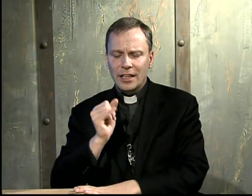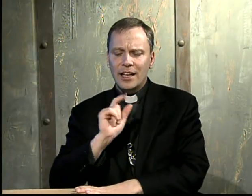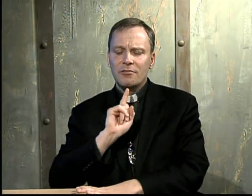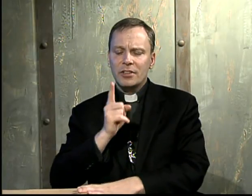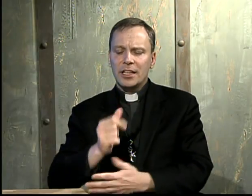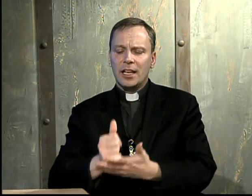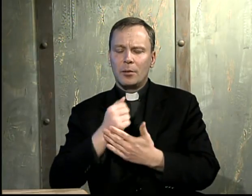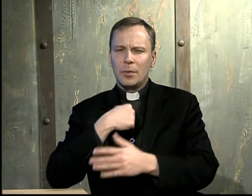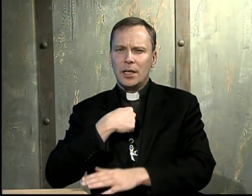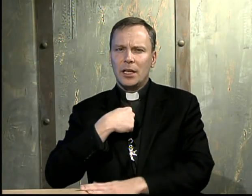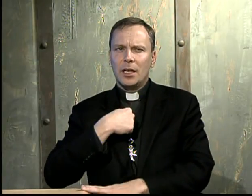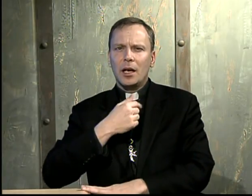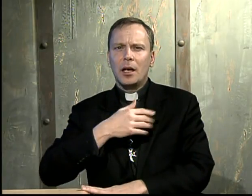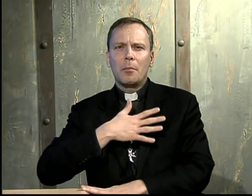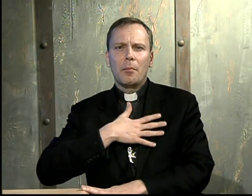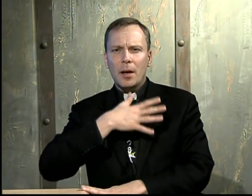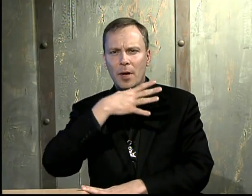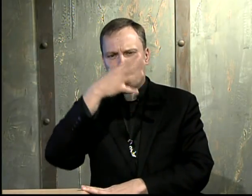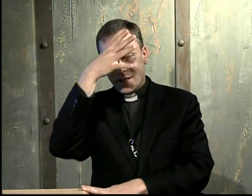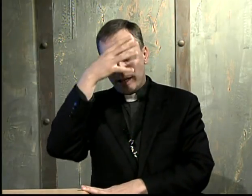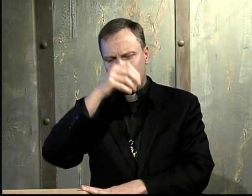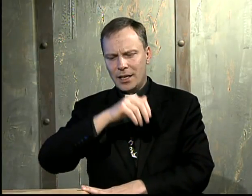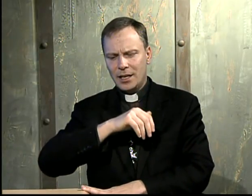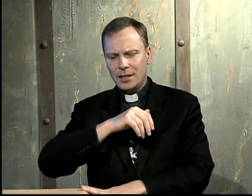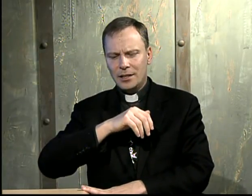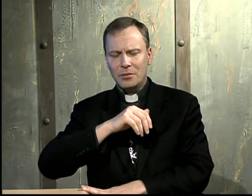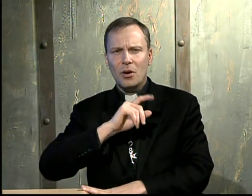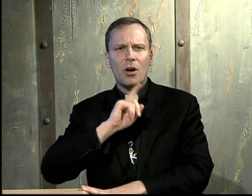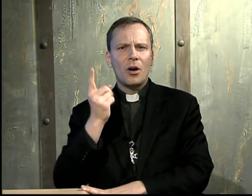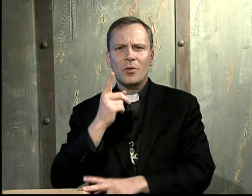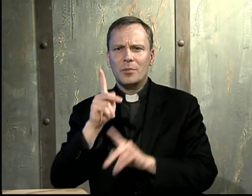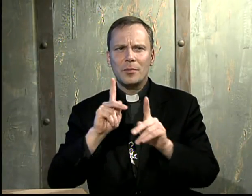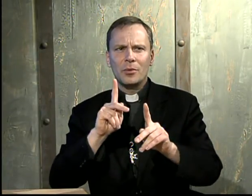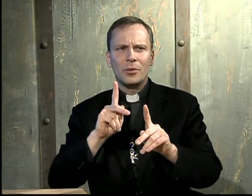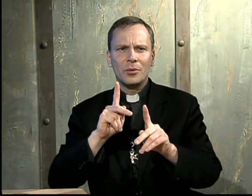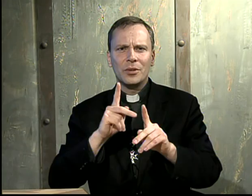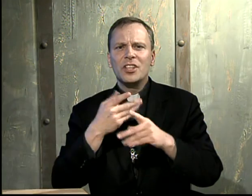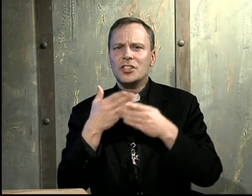it was really a beautiful thing to be involved in and to witness.